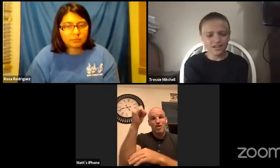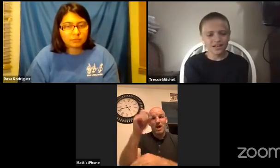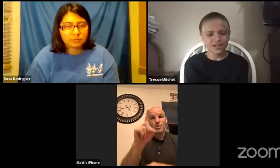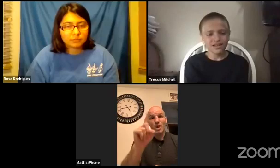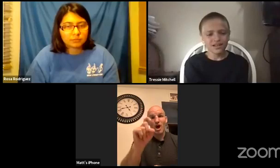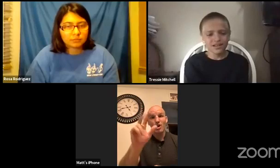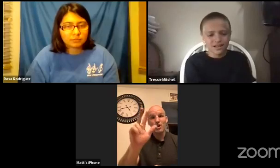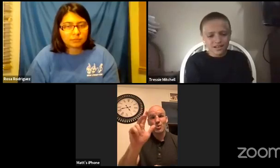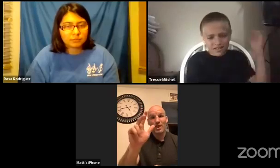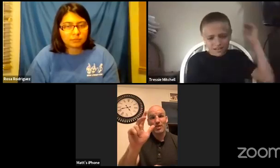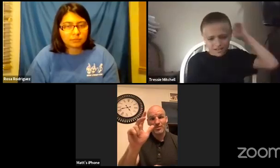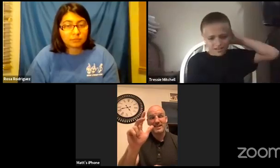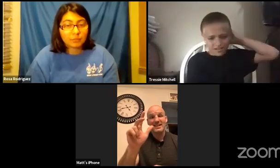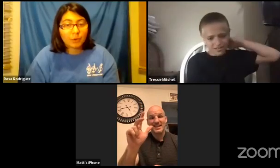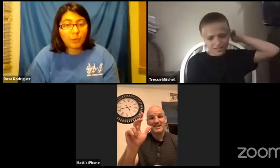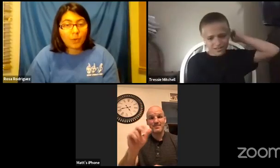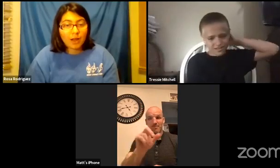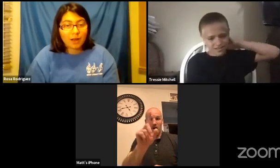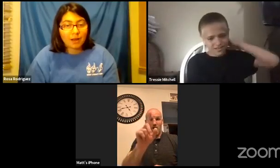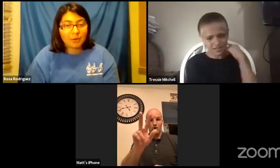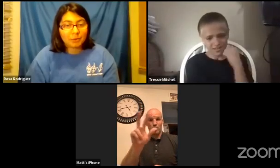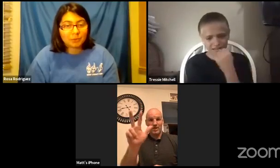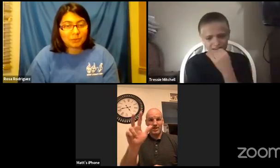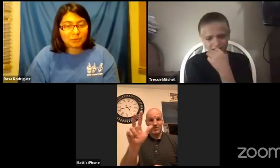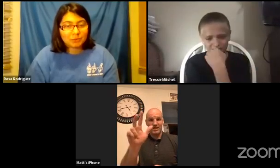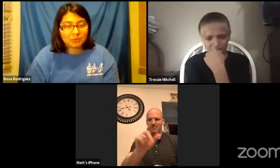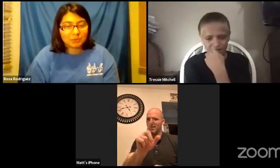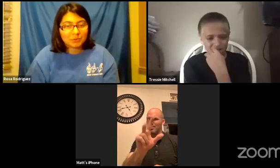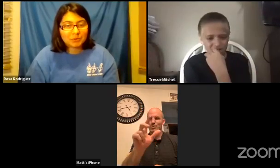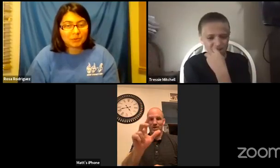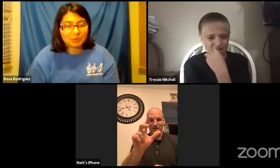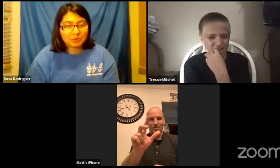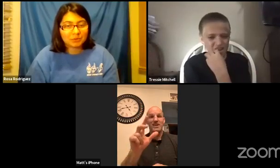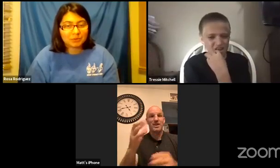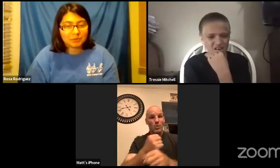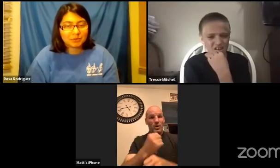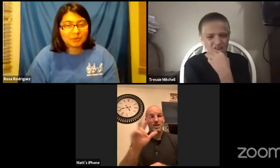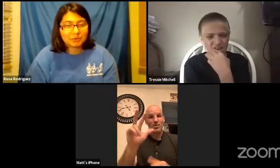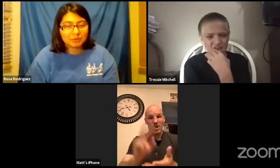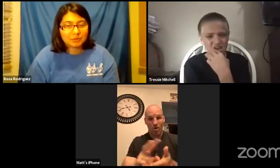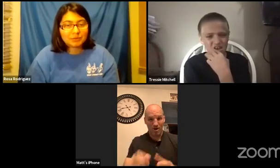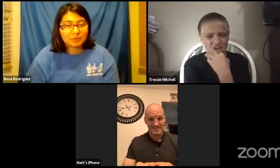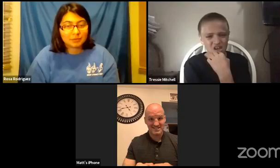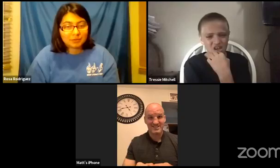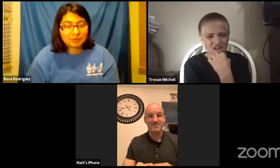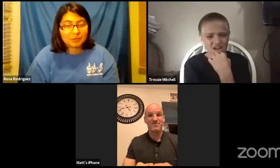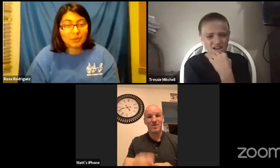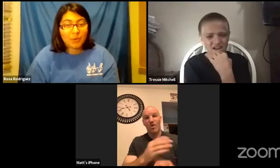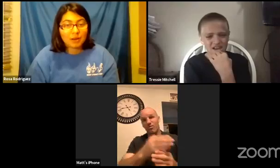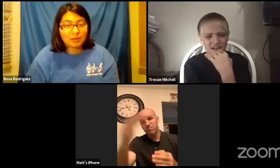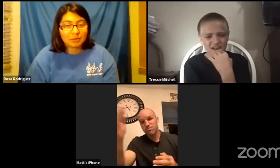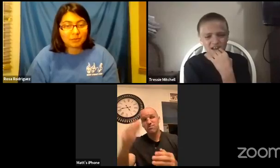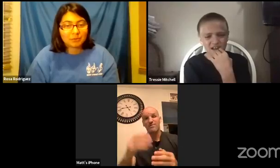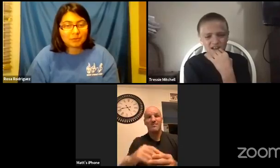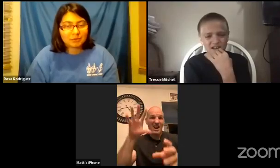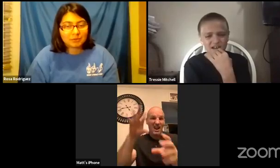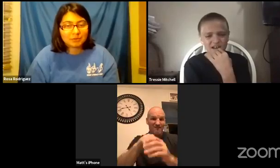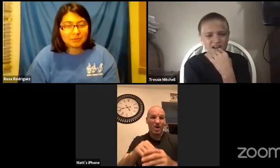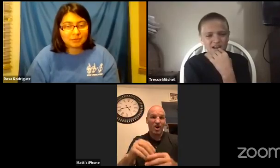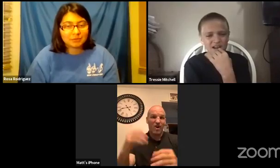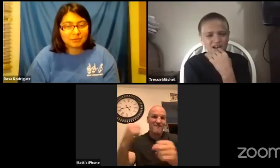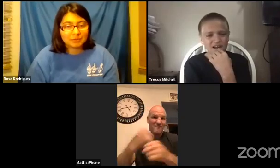high school. In college, my record was 123 wins and only 3